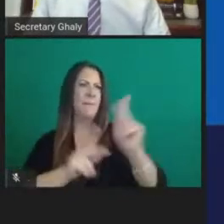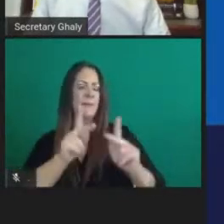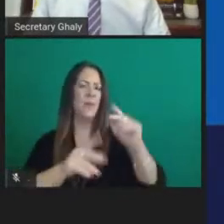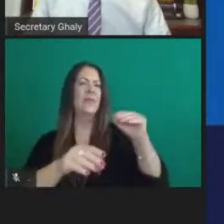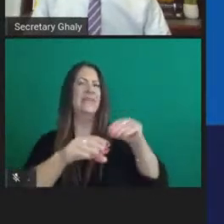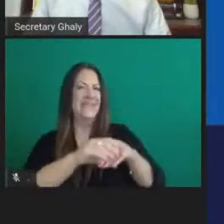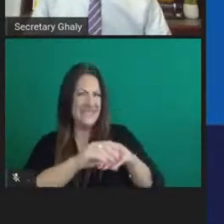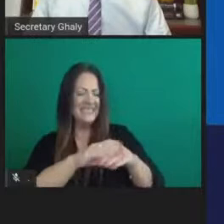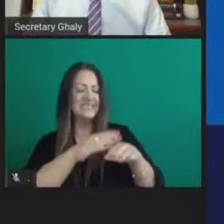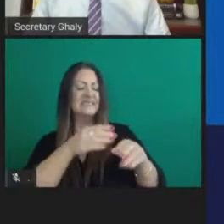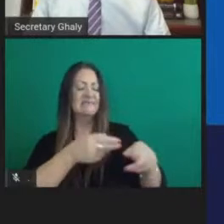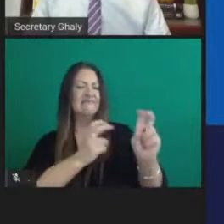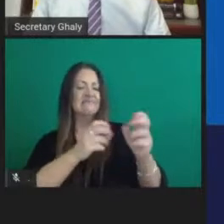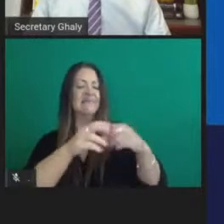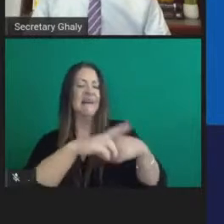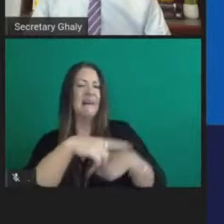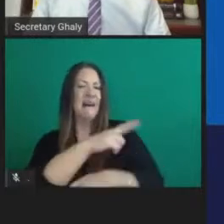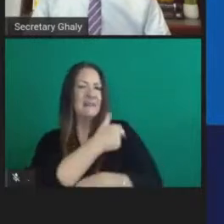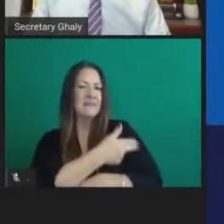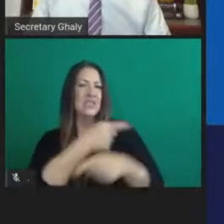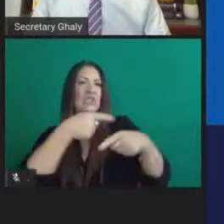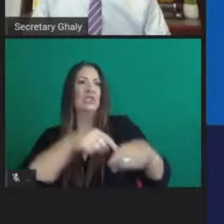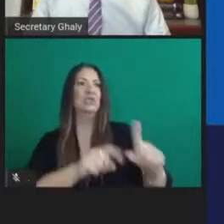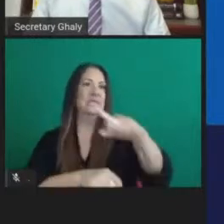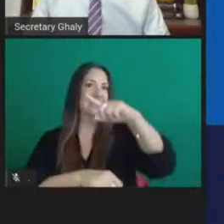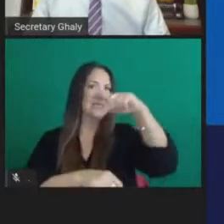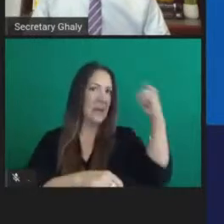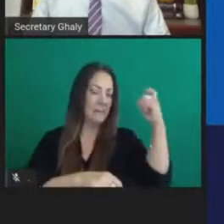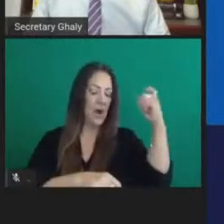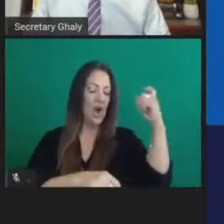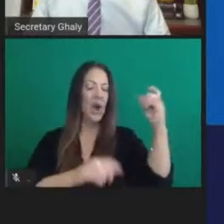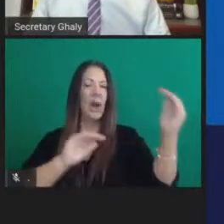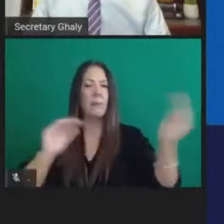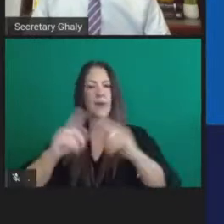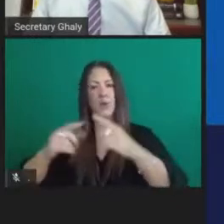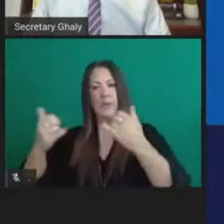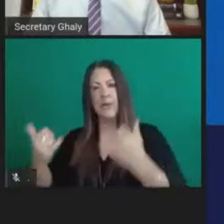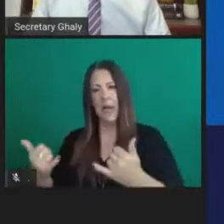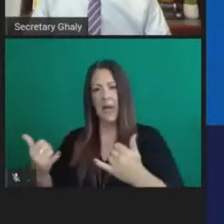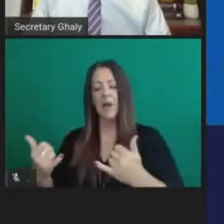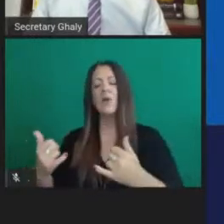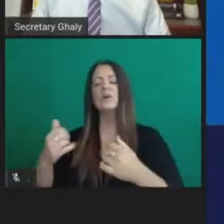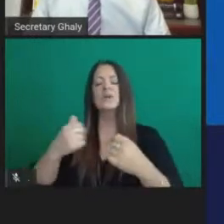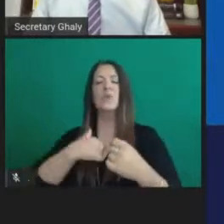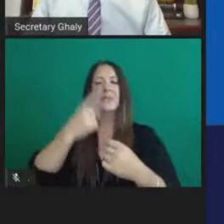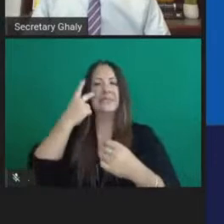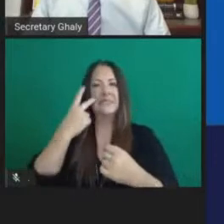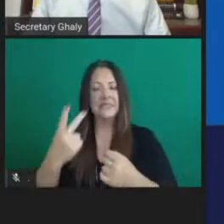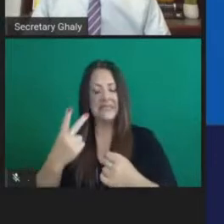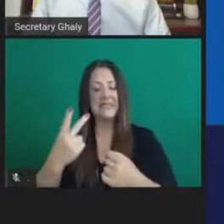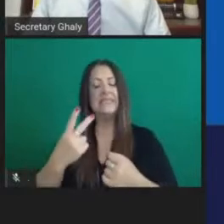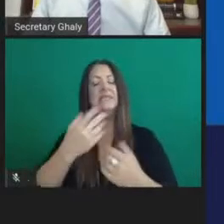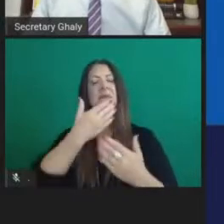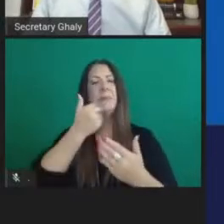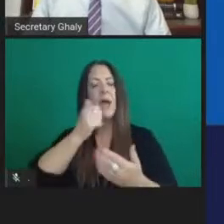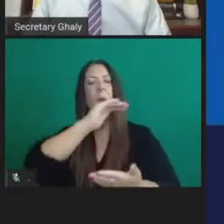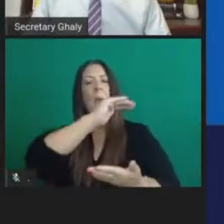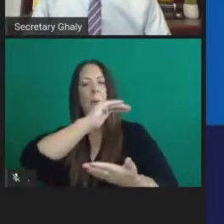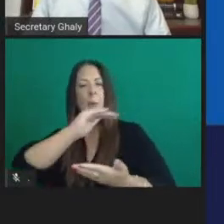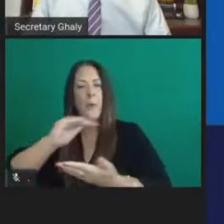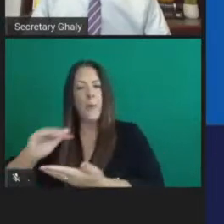hospitals during the summer. So all trends that I think are positive, but again, with the reminder